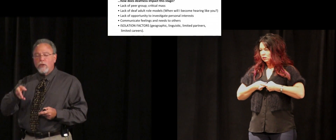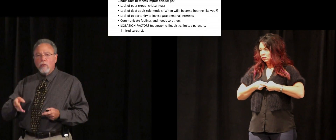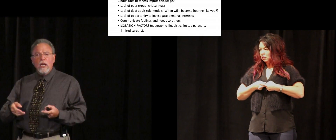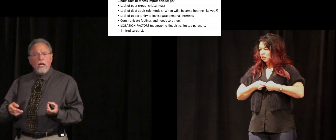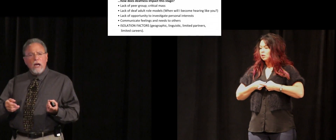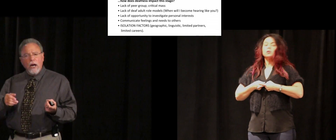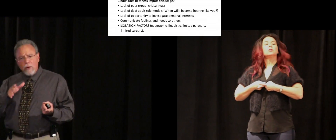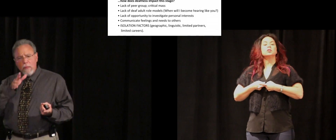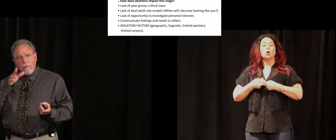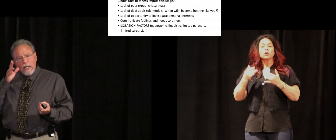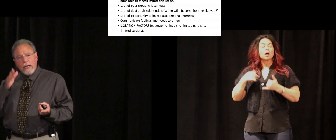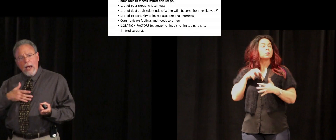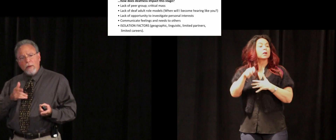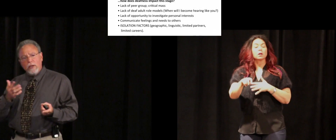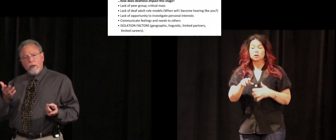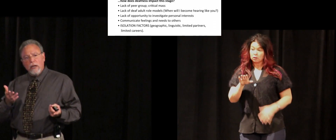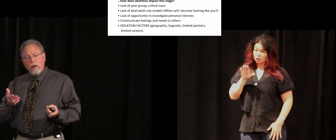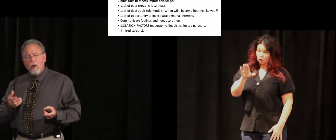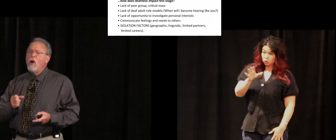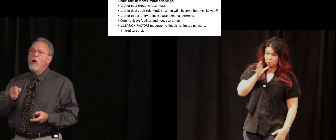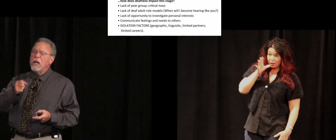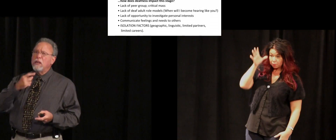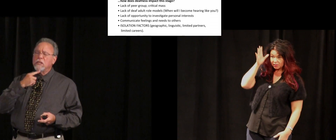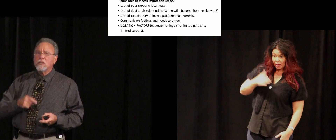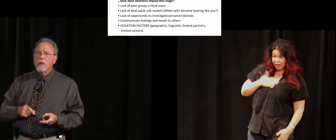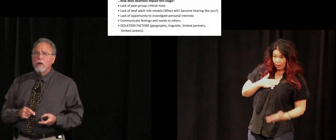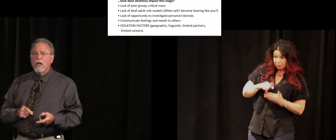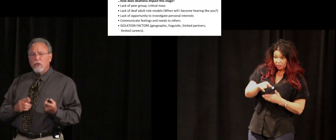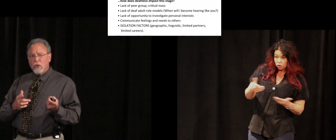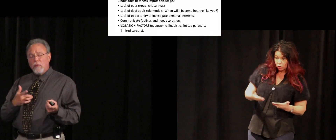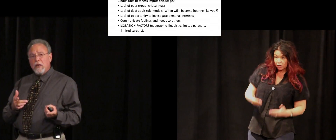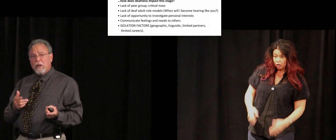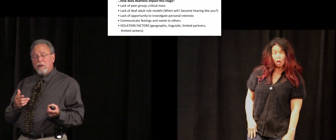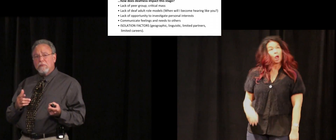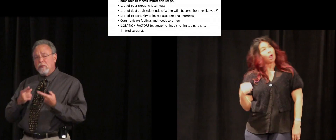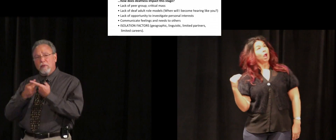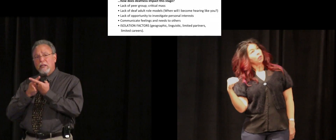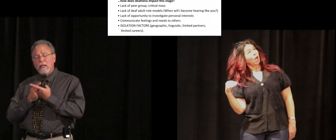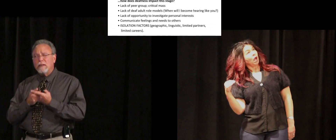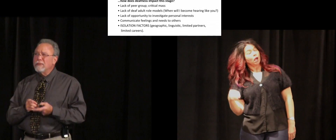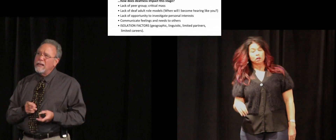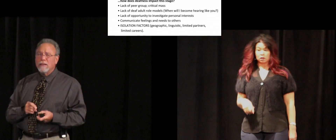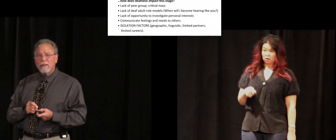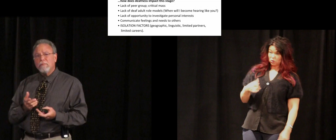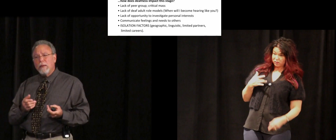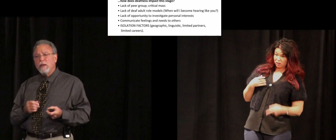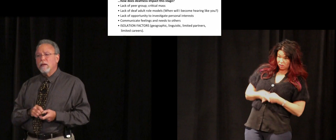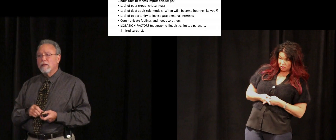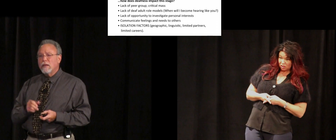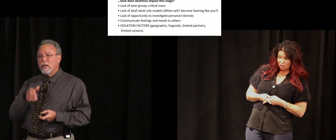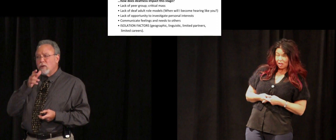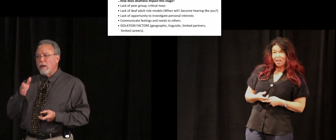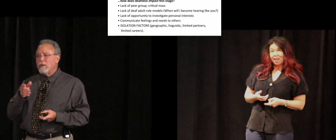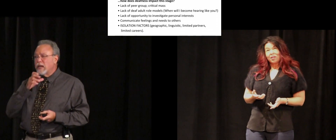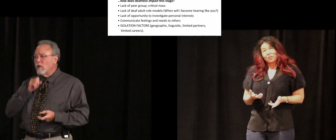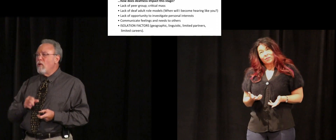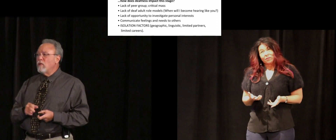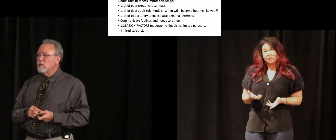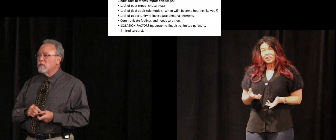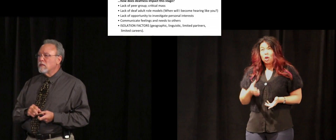RIT, so it's the head of public safety and the psychiatrist and student affairs and residence life, and I'm